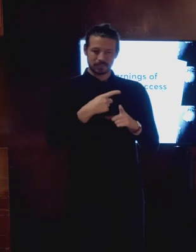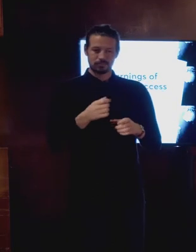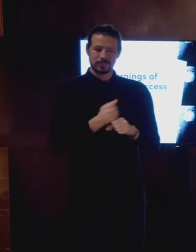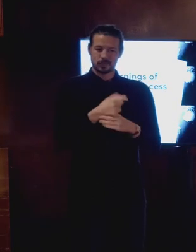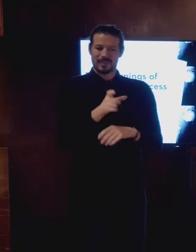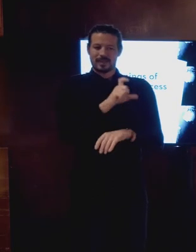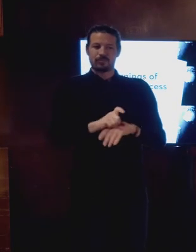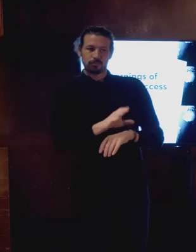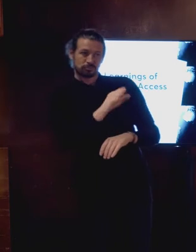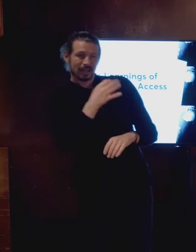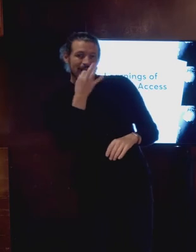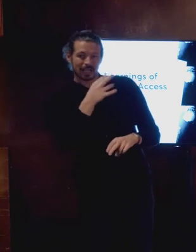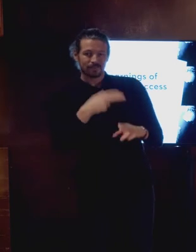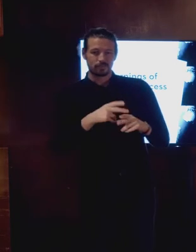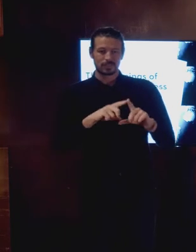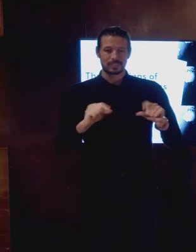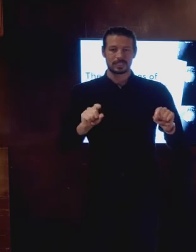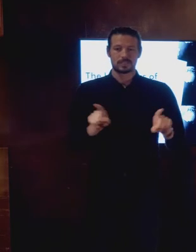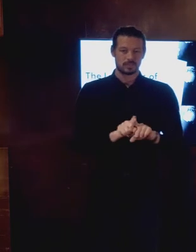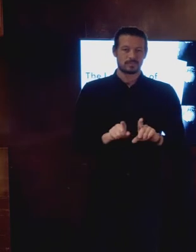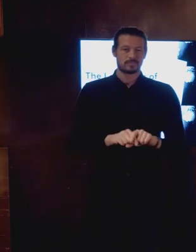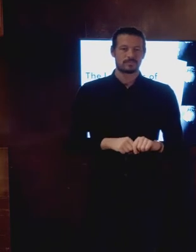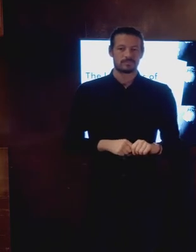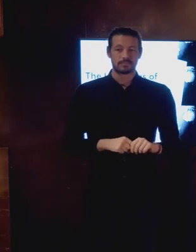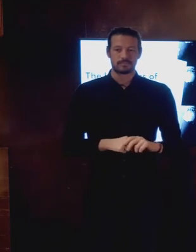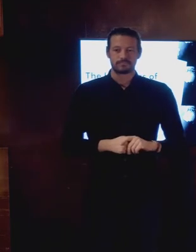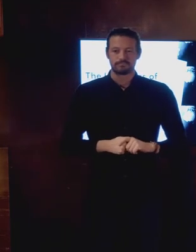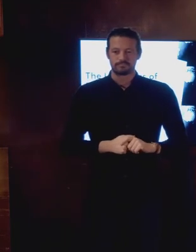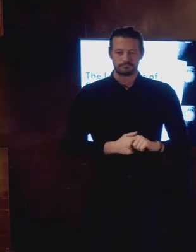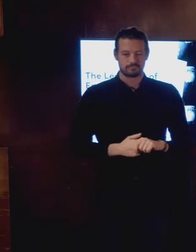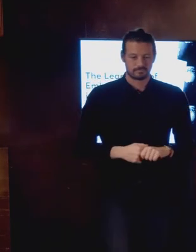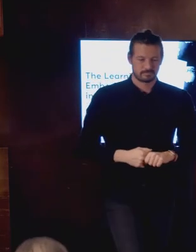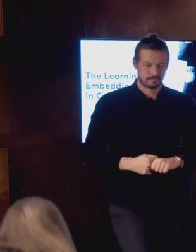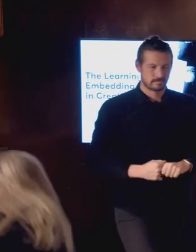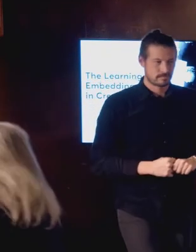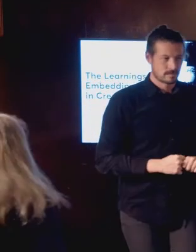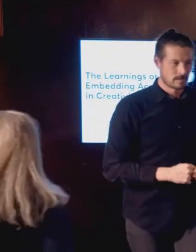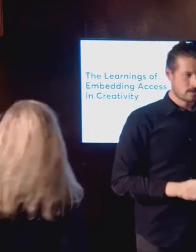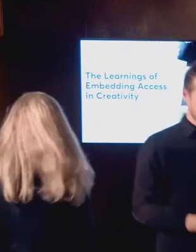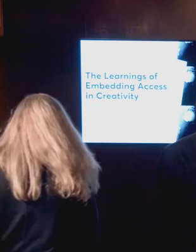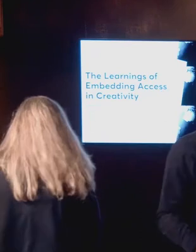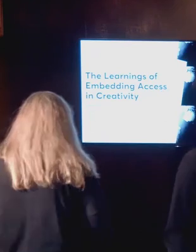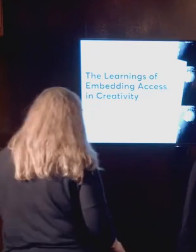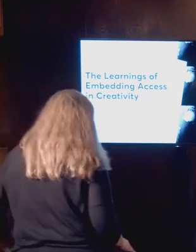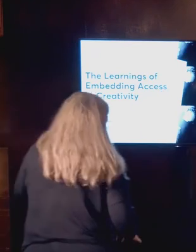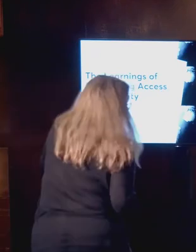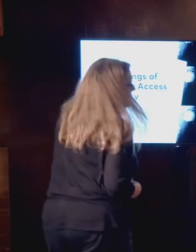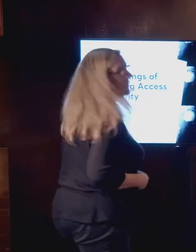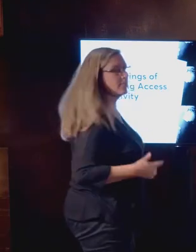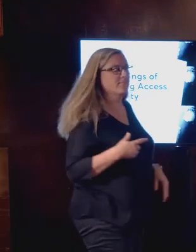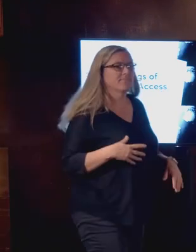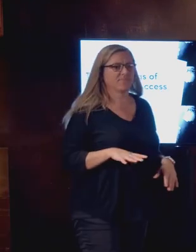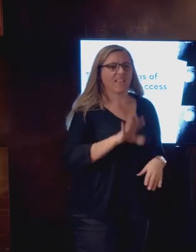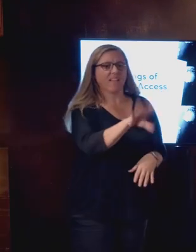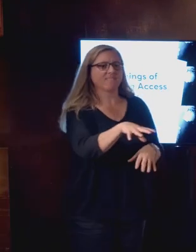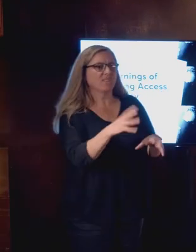well. Yeah, we so our sort of venue producer, the group called Camp Conscious, and so they we didn't sort of even think of